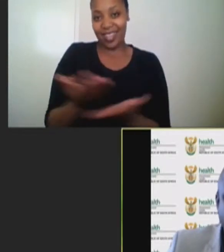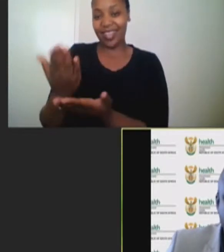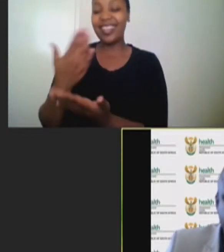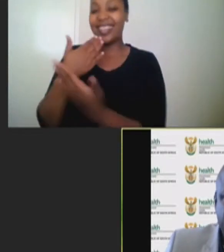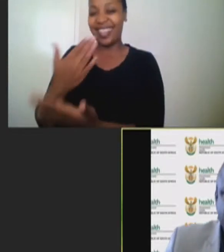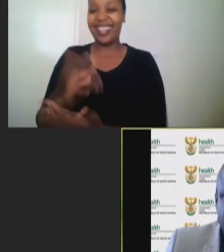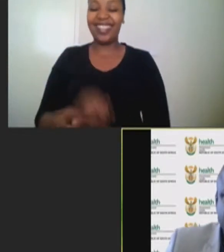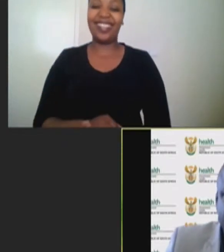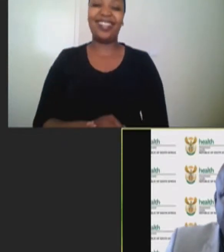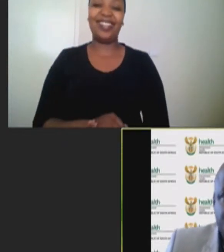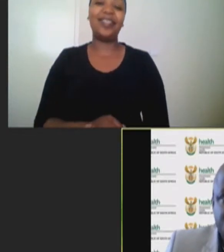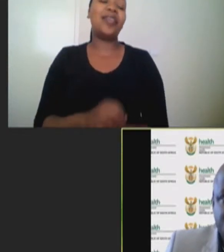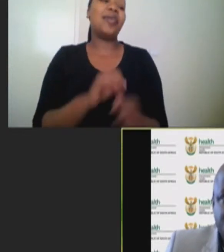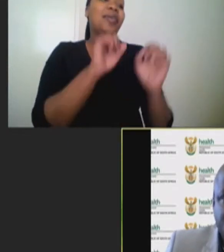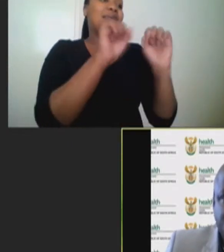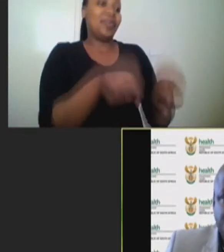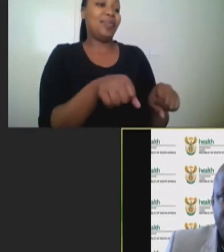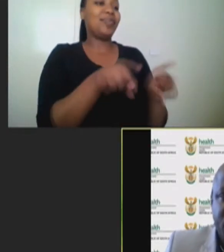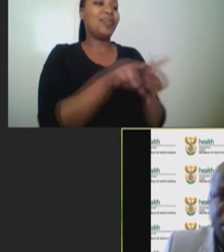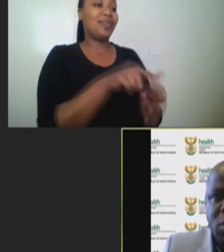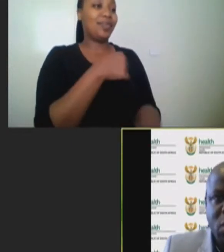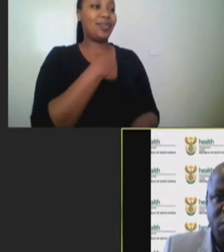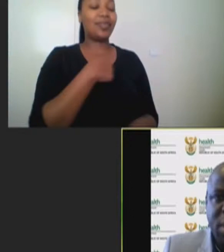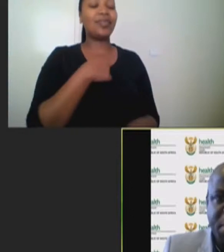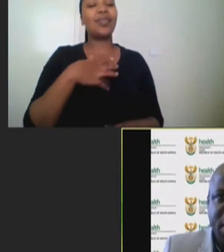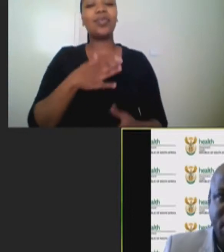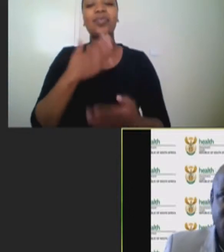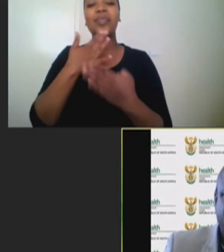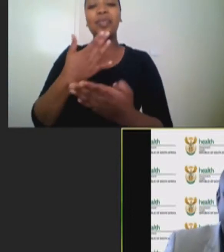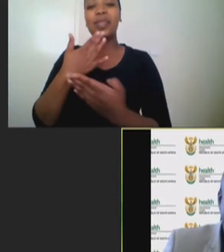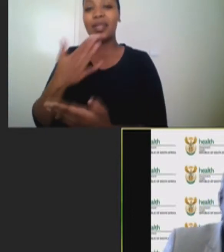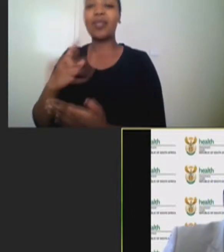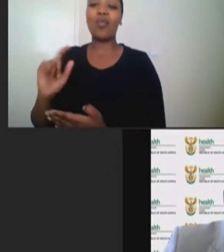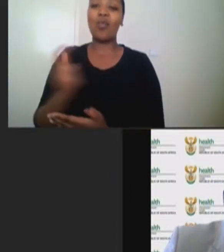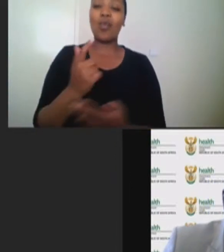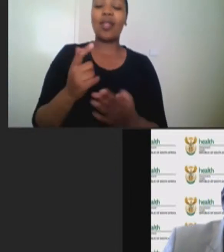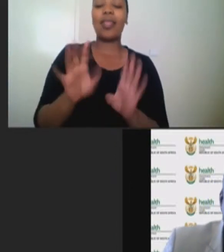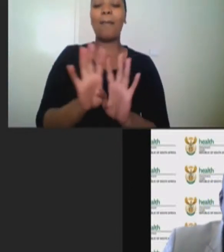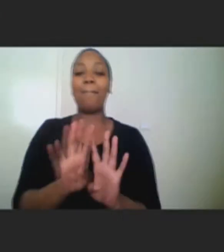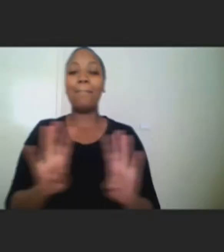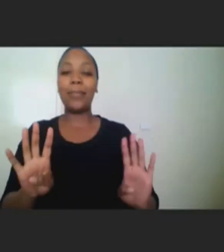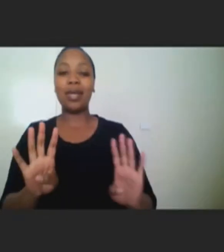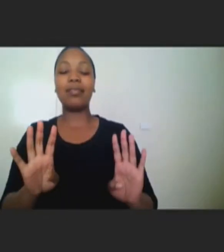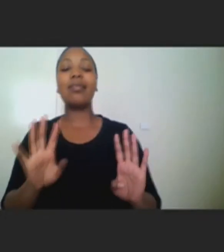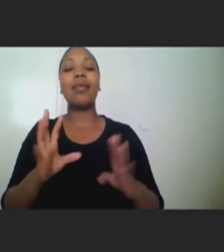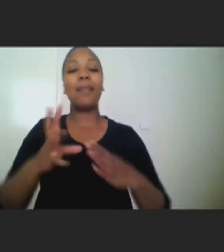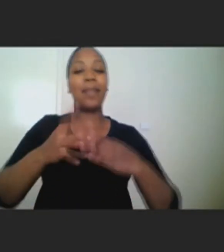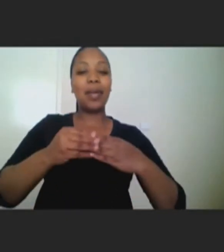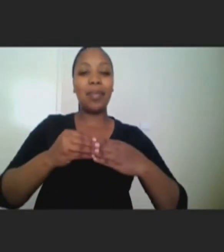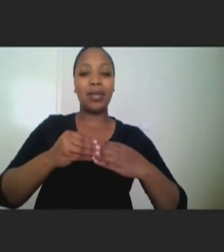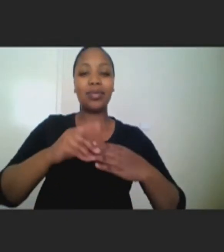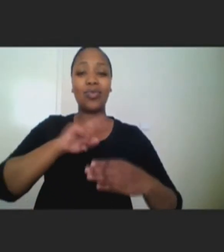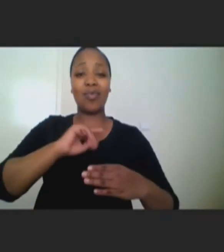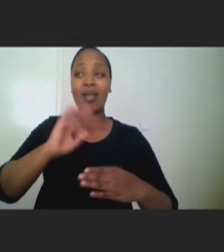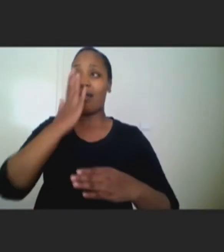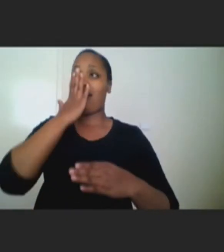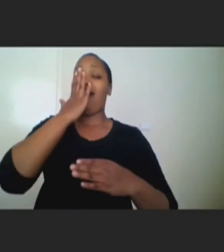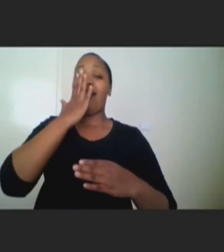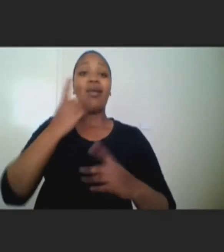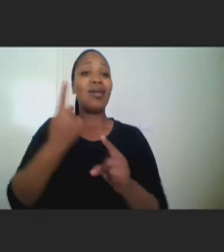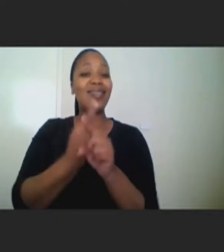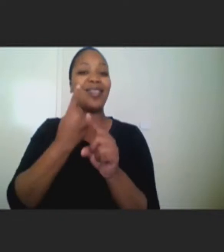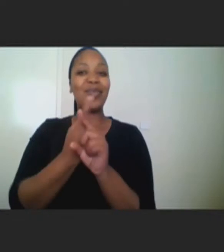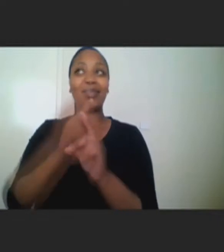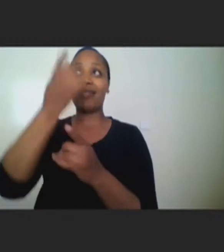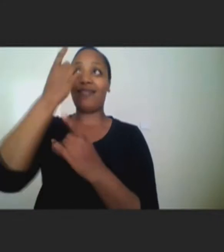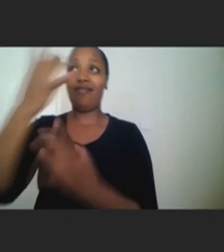Indeed, let me also thank the members of the panel for responding on a short notice, as usual, together with